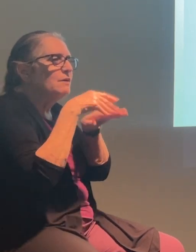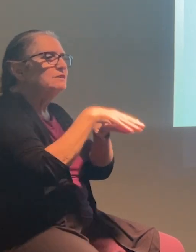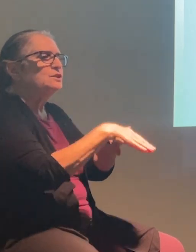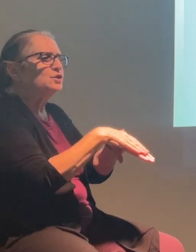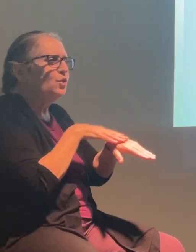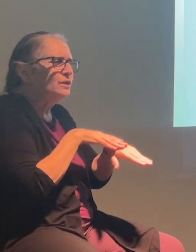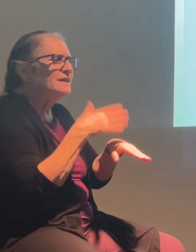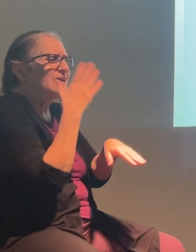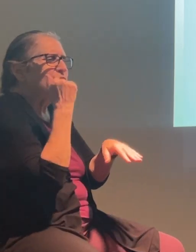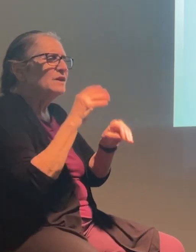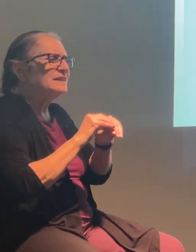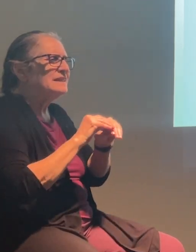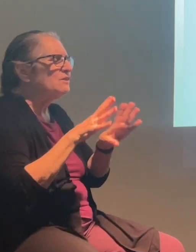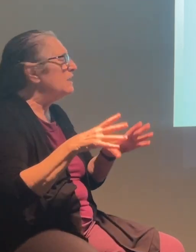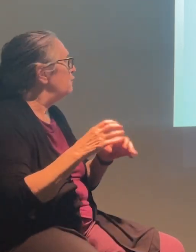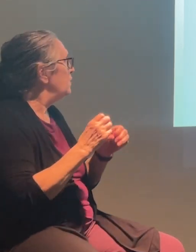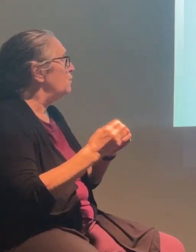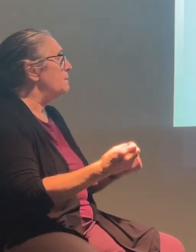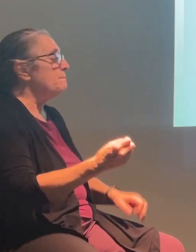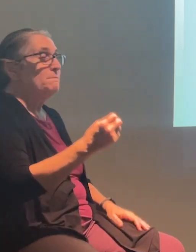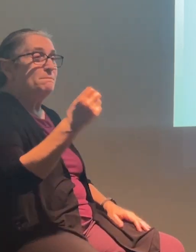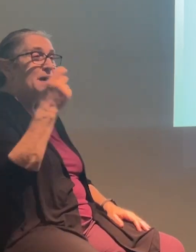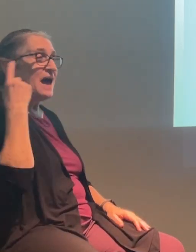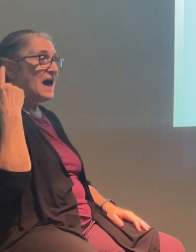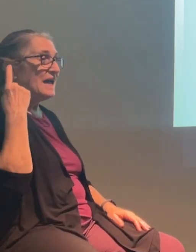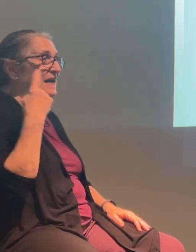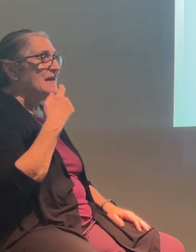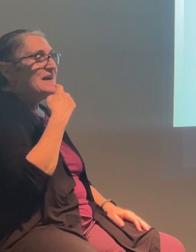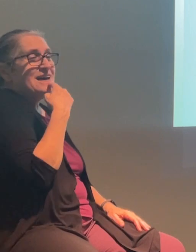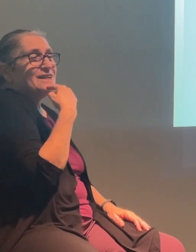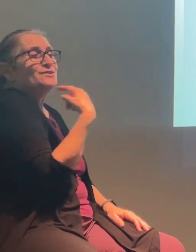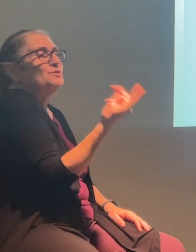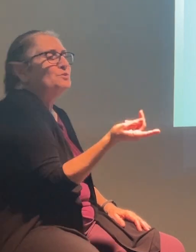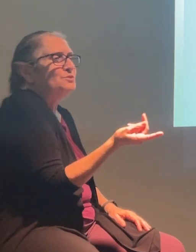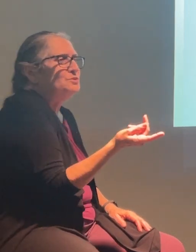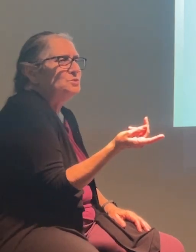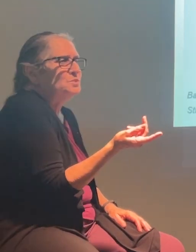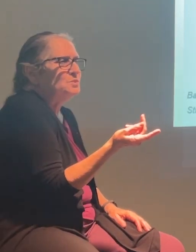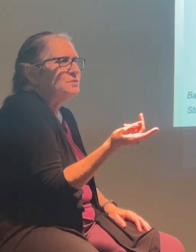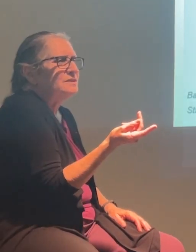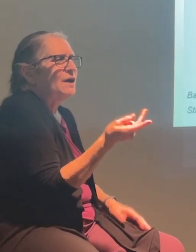it back maybe 25 years and say it's an old painting, you completely would believe it.